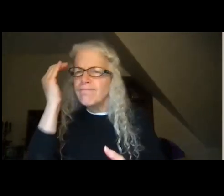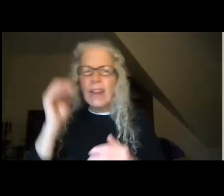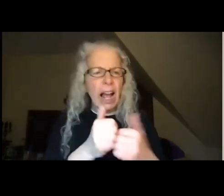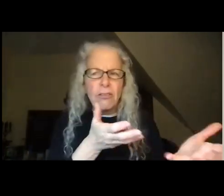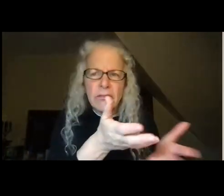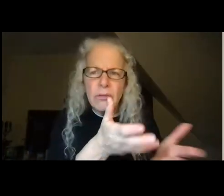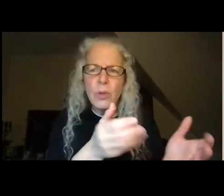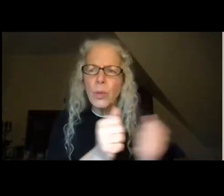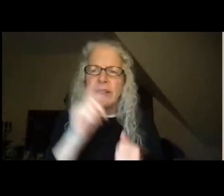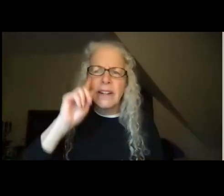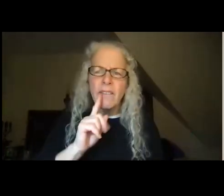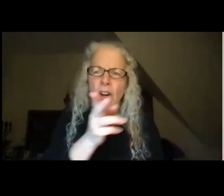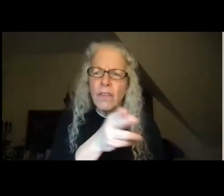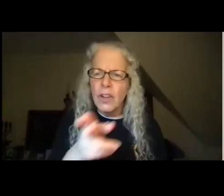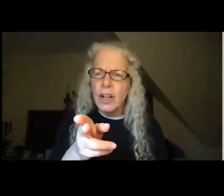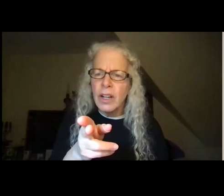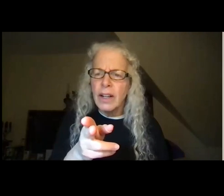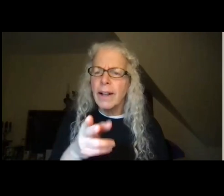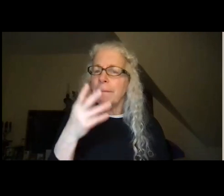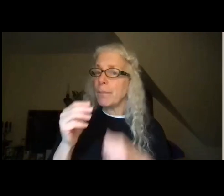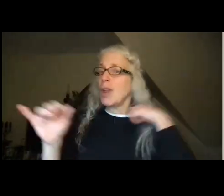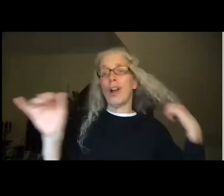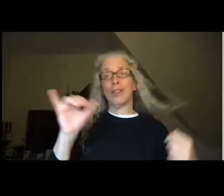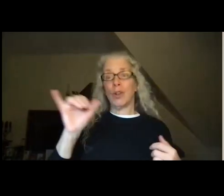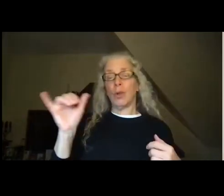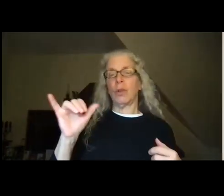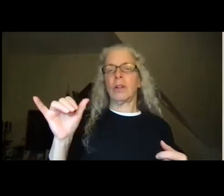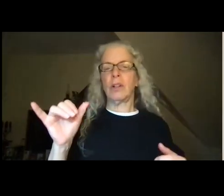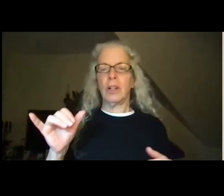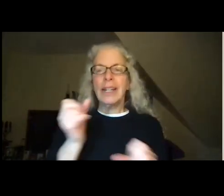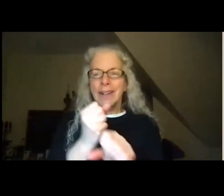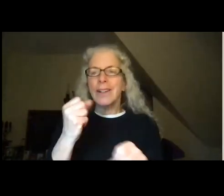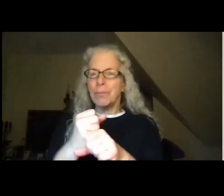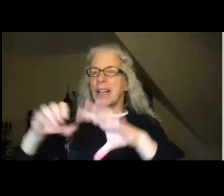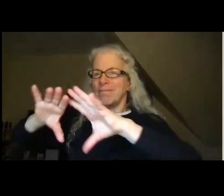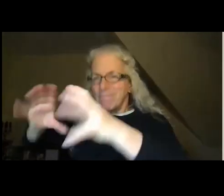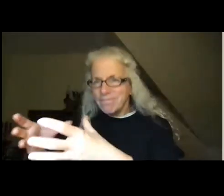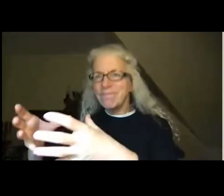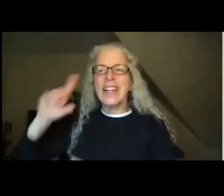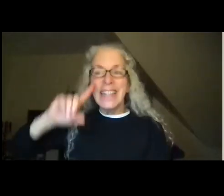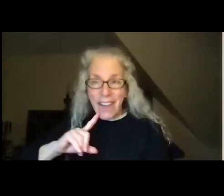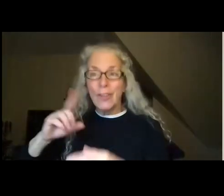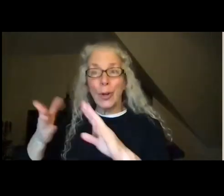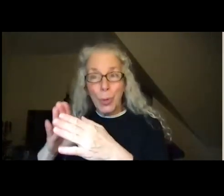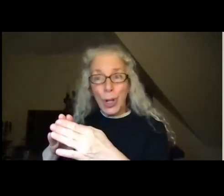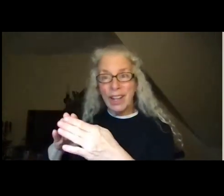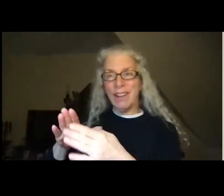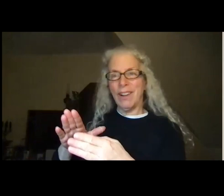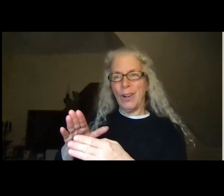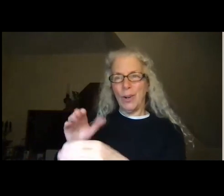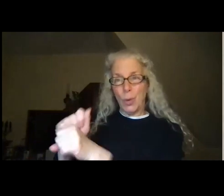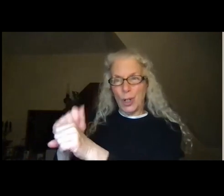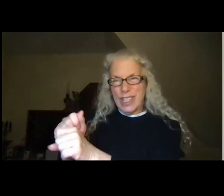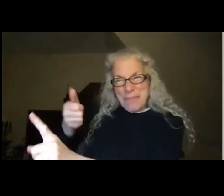hearing individuals, but more importantly, the creation of a workforce of deaf community health workers to serve